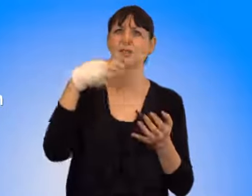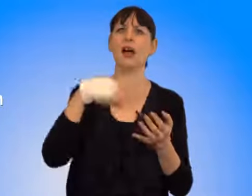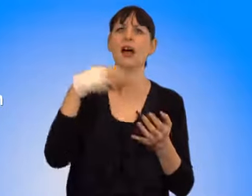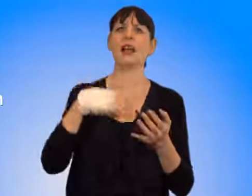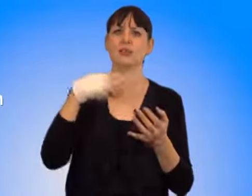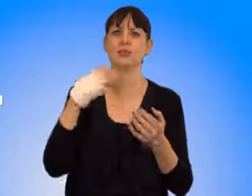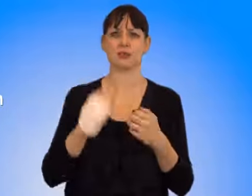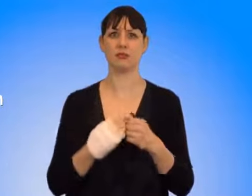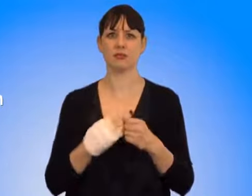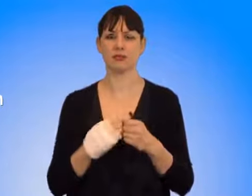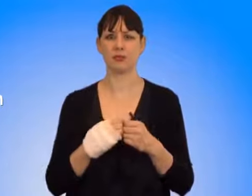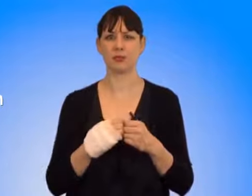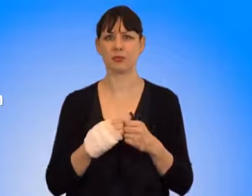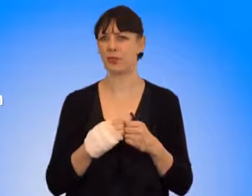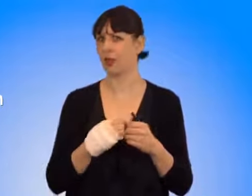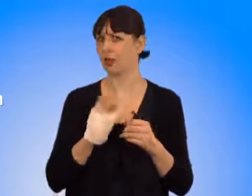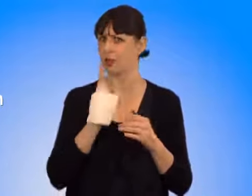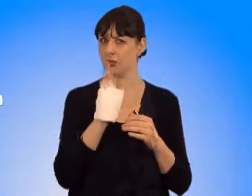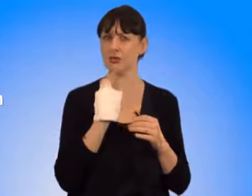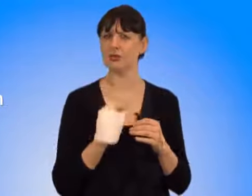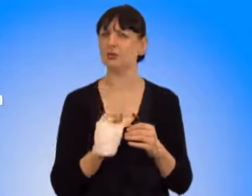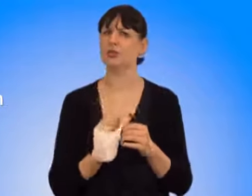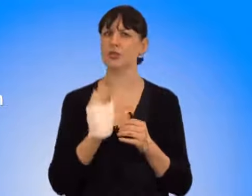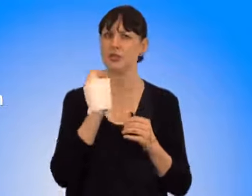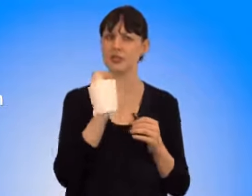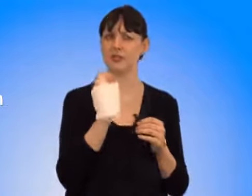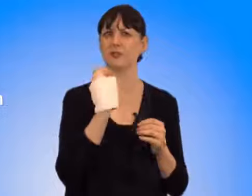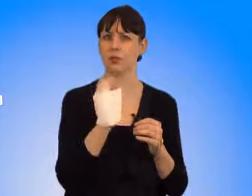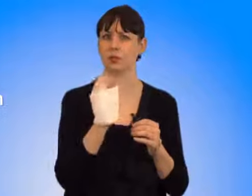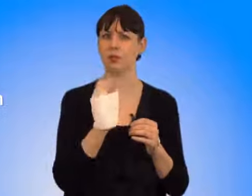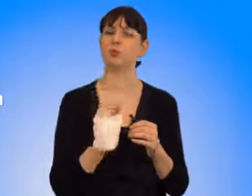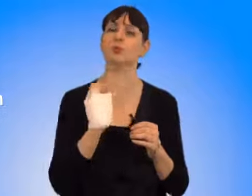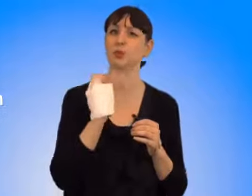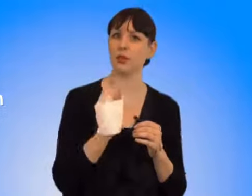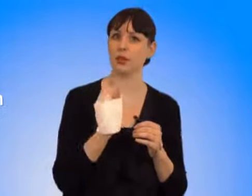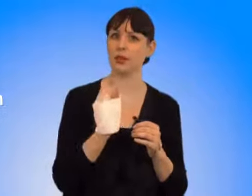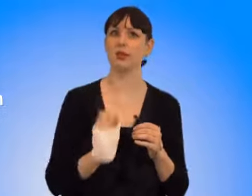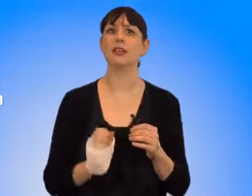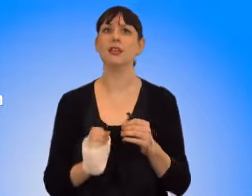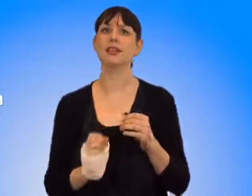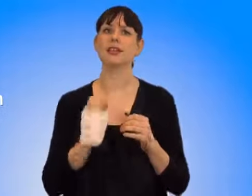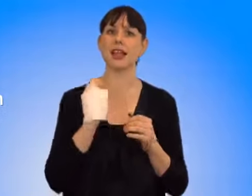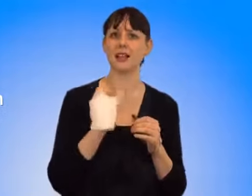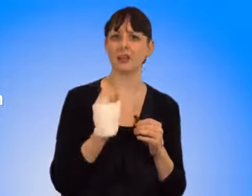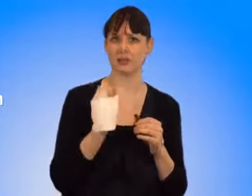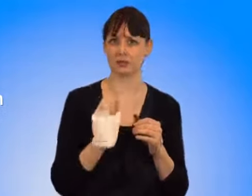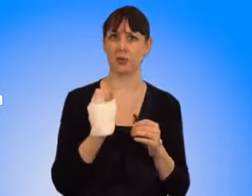some ice on it. You can also use this verb, sprain, in its adjective